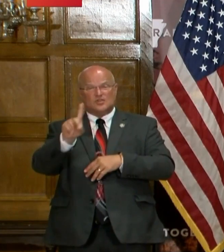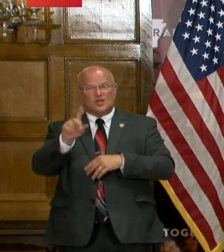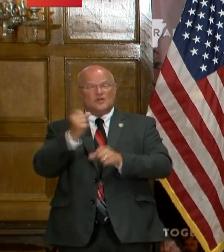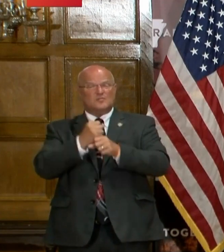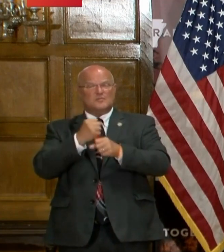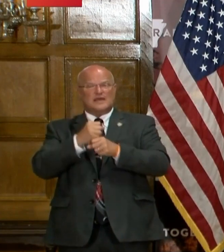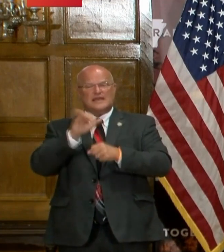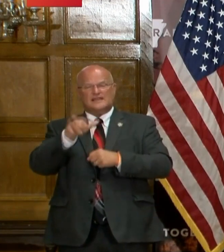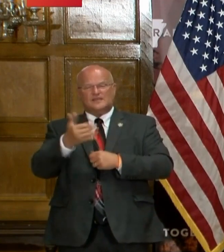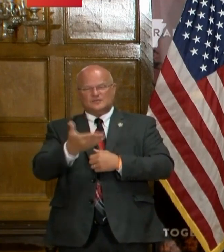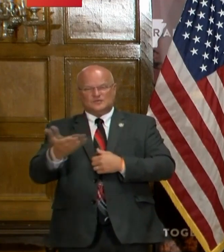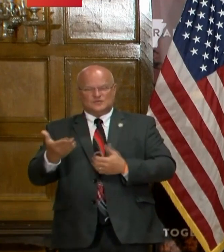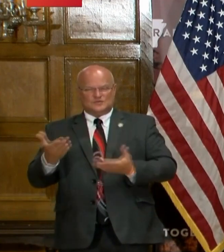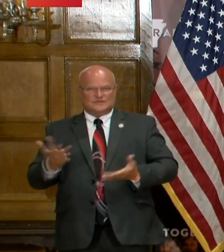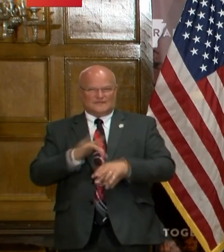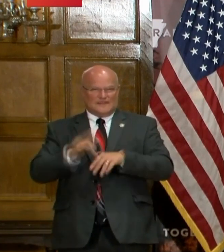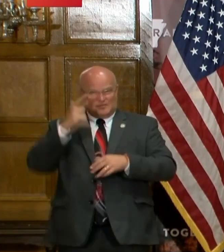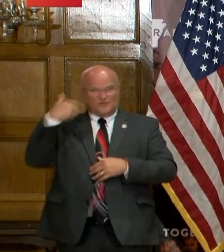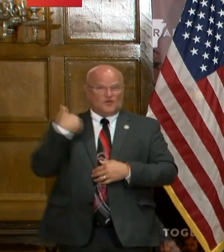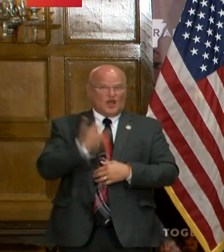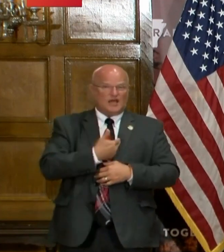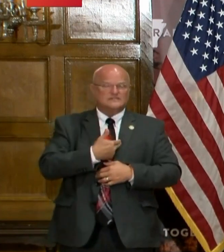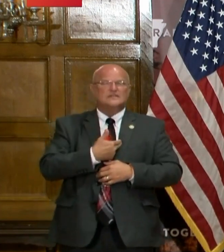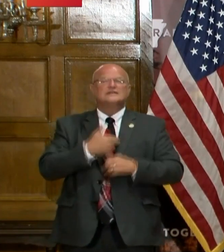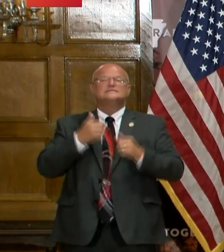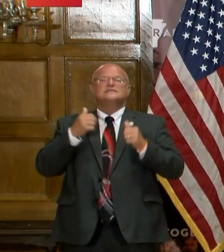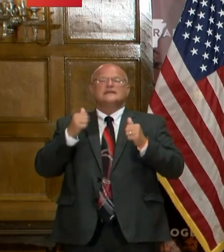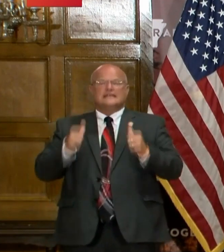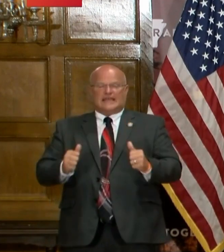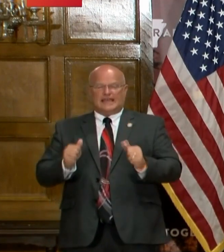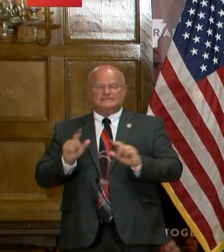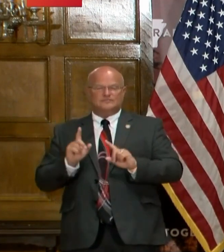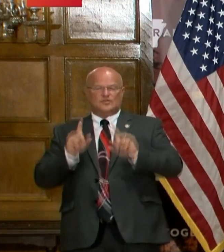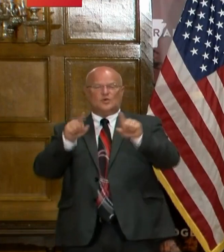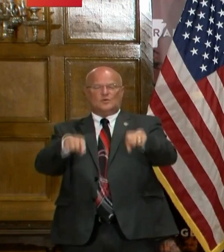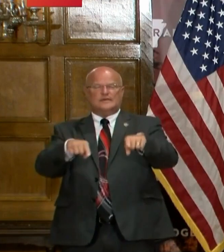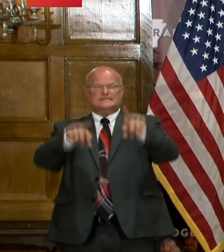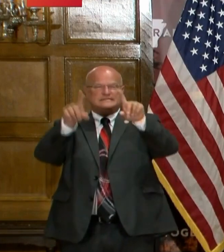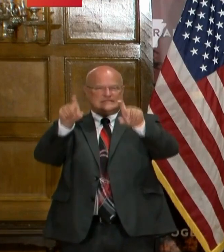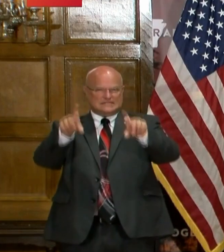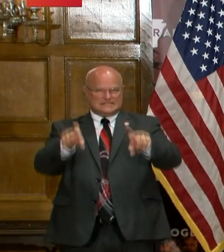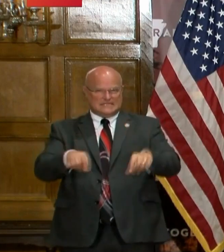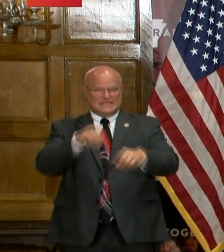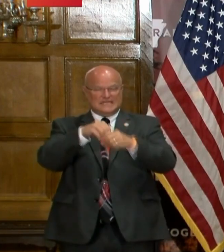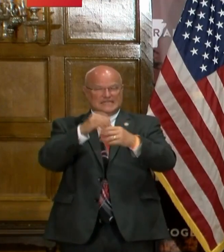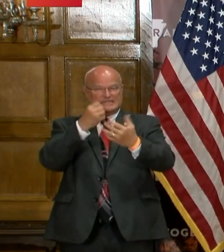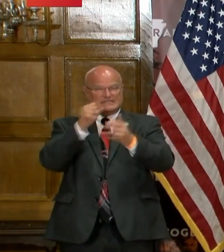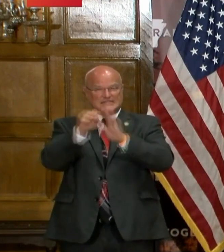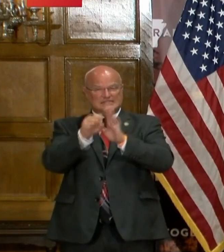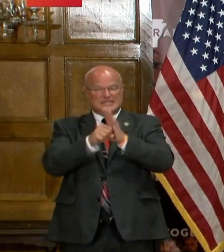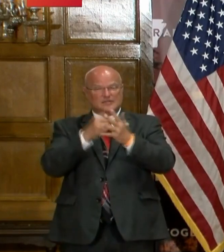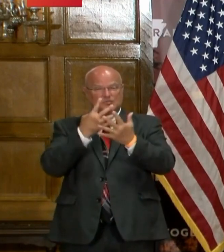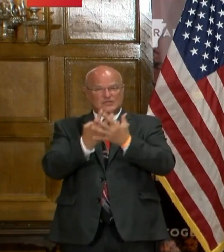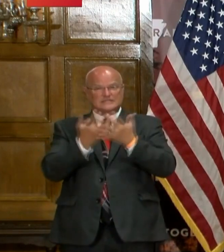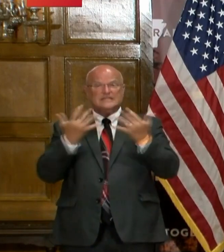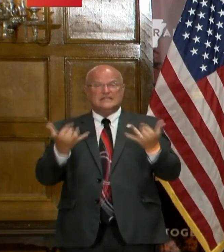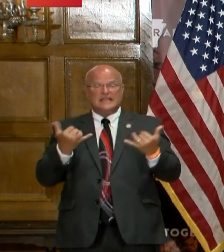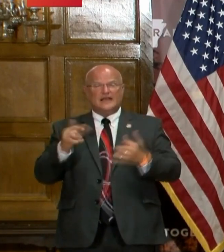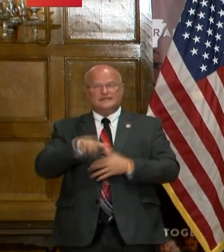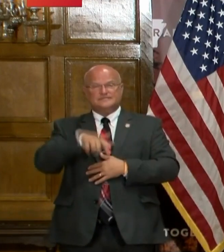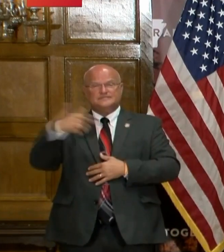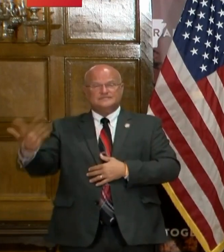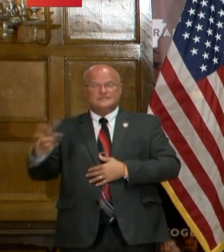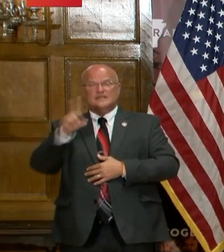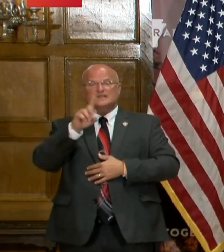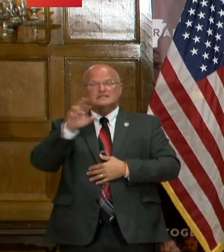so that we can take that action in our state prisons. With that, let me invite Dr. Romero for his comments, and then we're